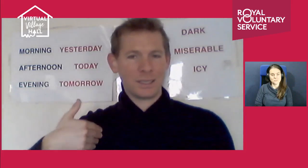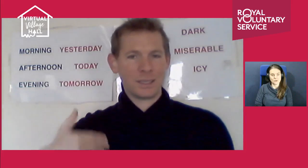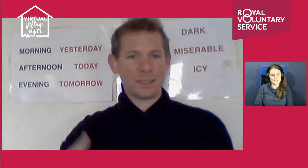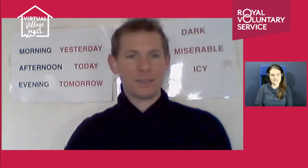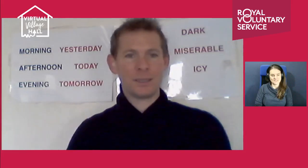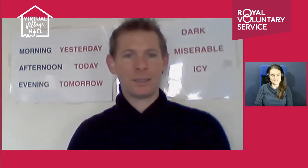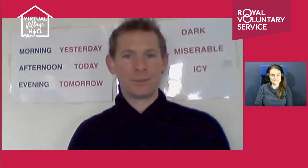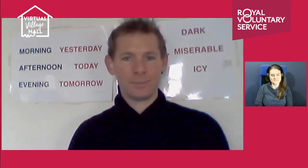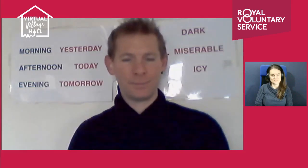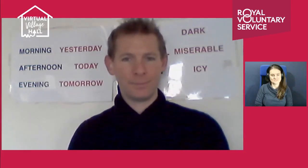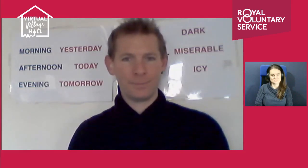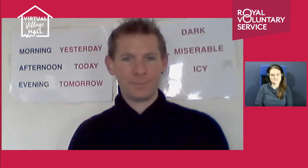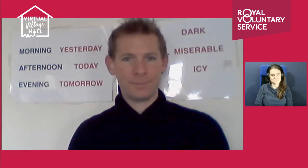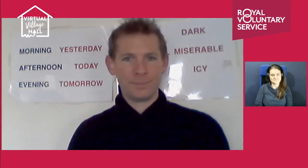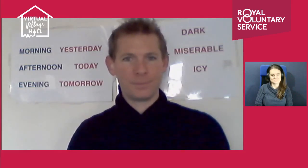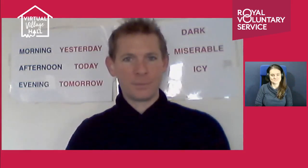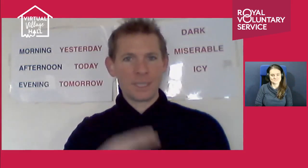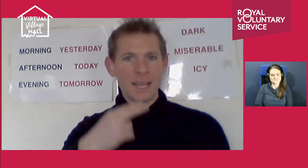Morning.